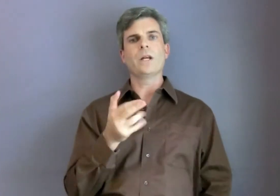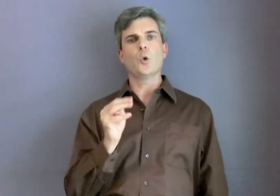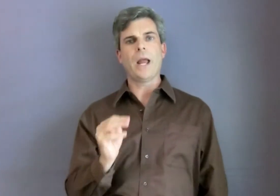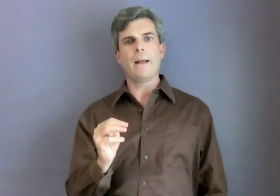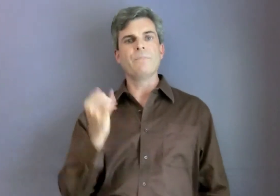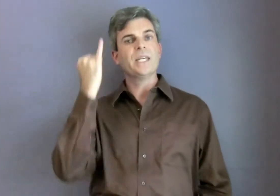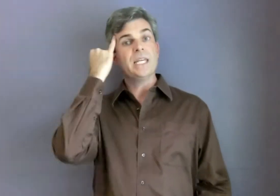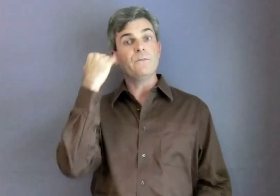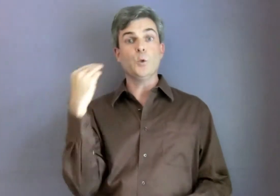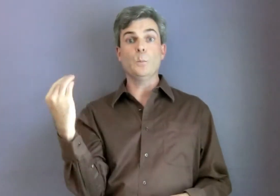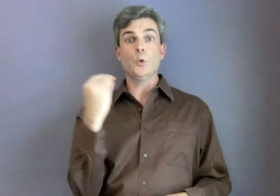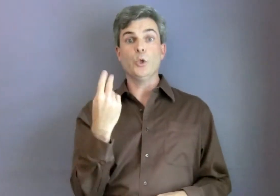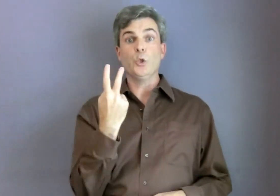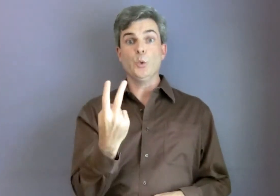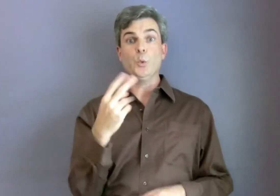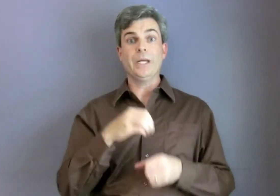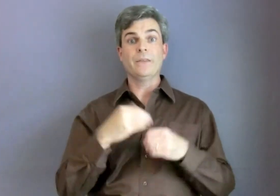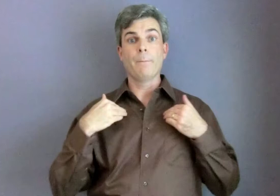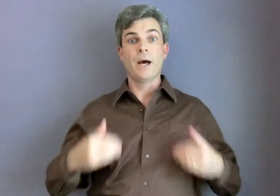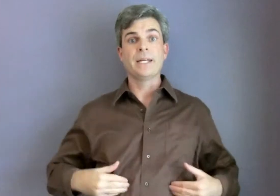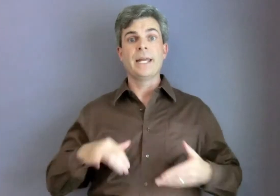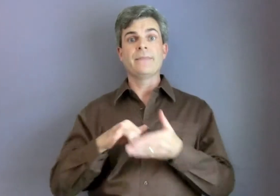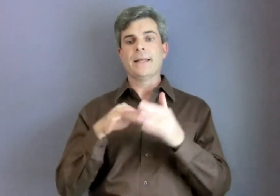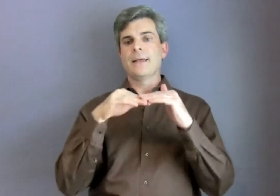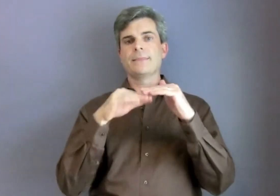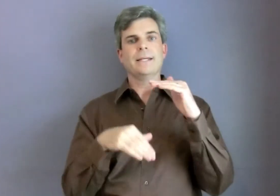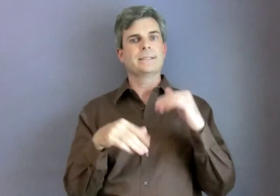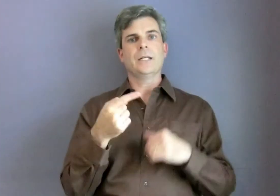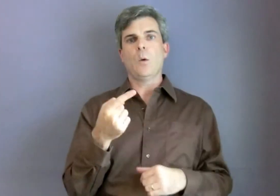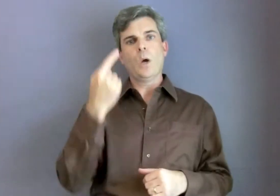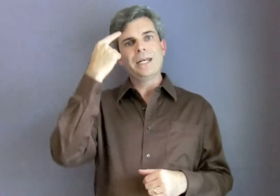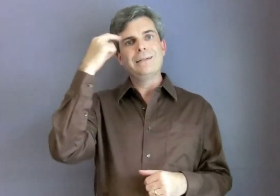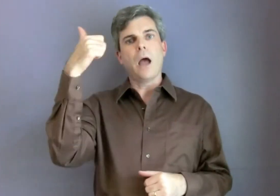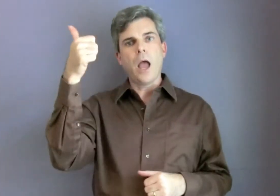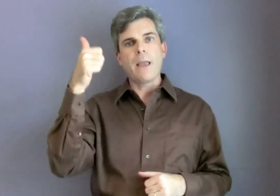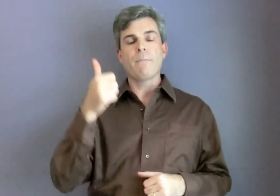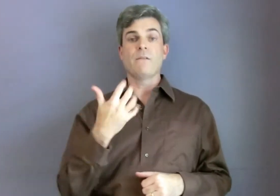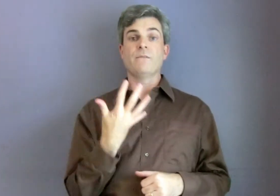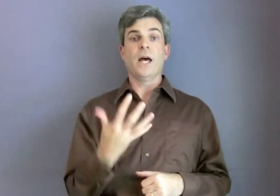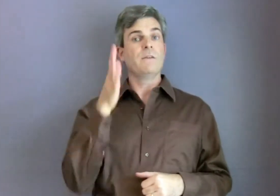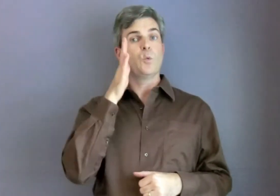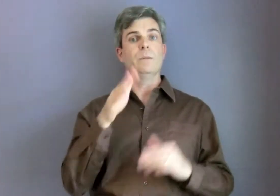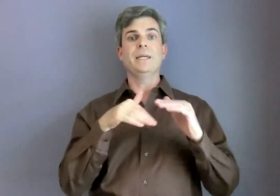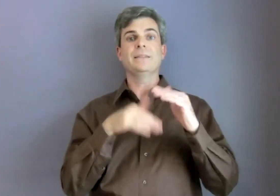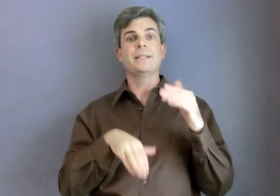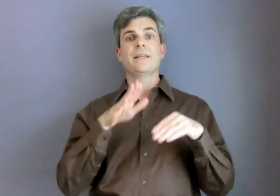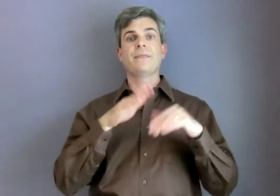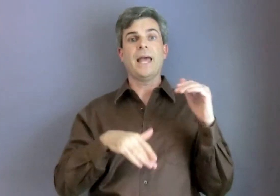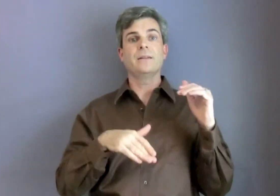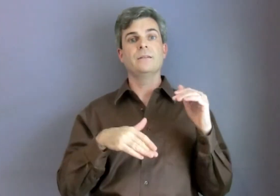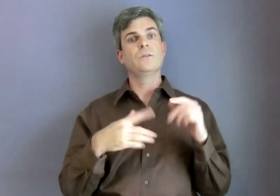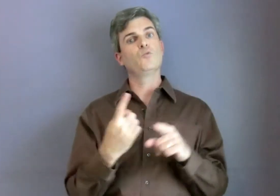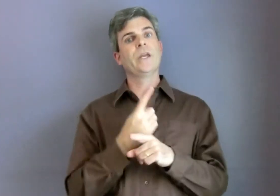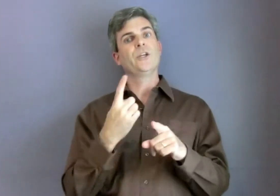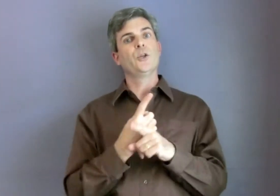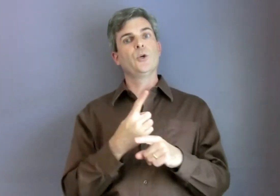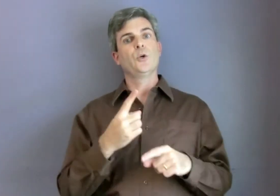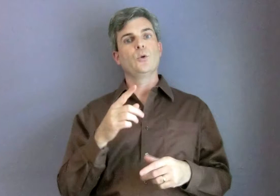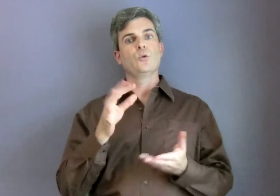of them would still weigh less than a rupee coin. Where does it go inside the body? It has been simulated and tested to endure in